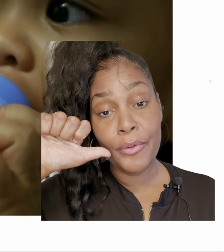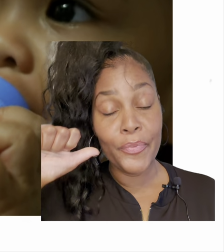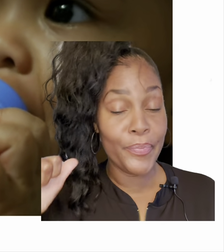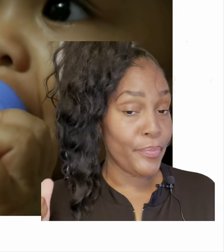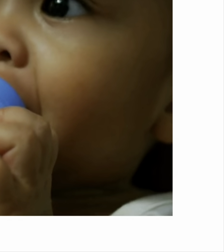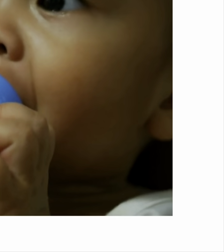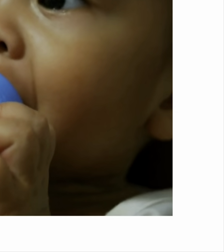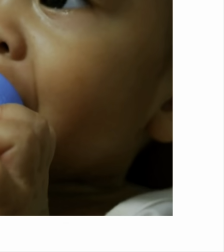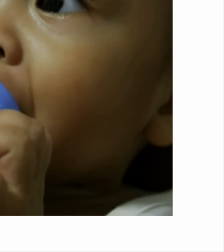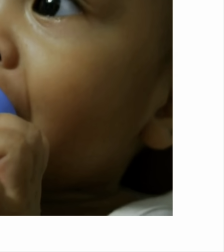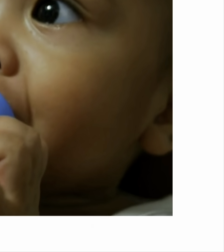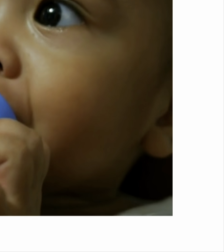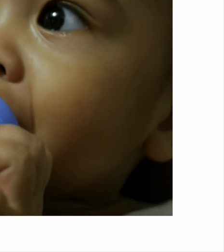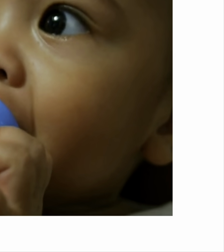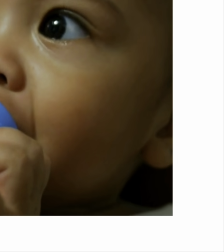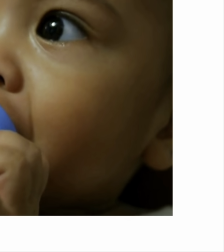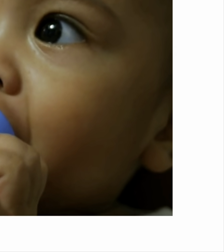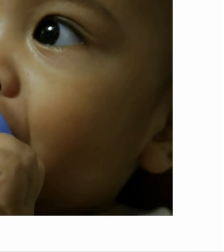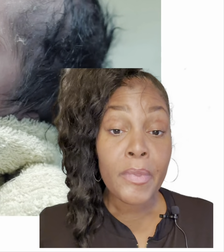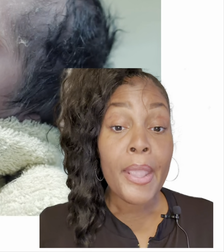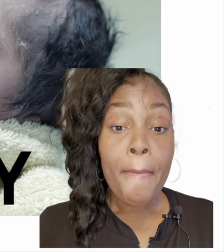Bottle.